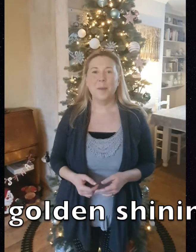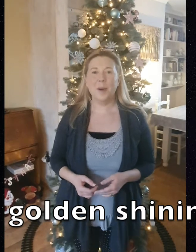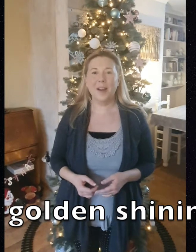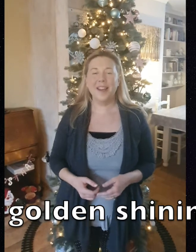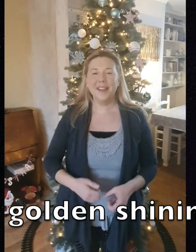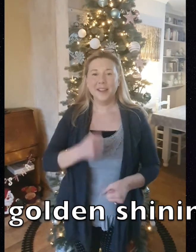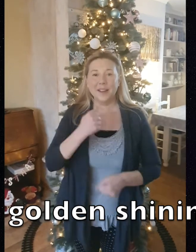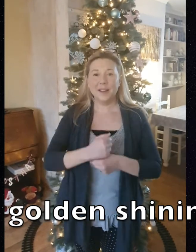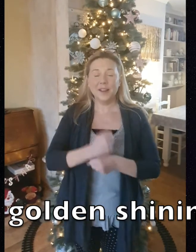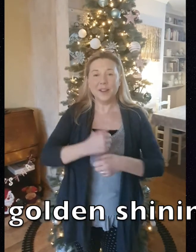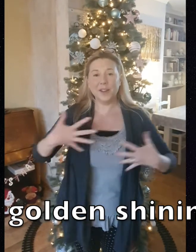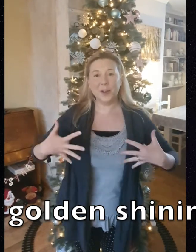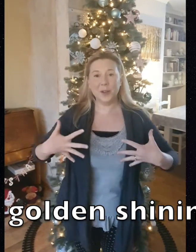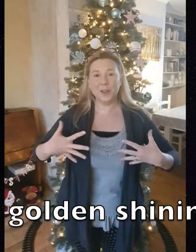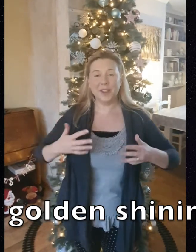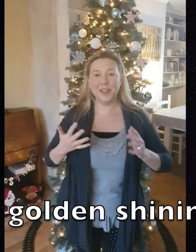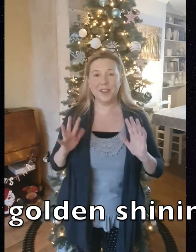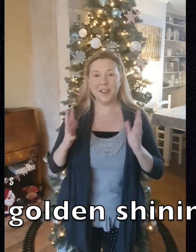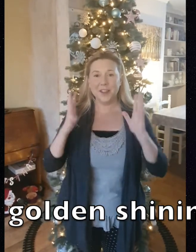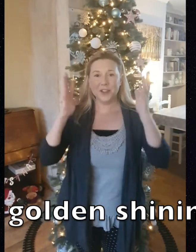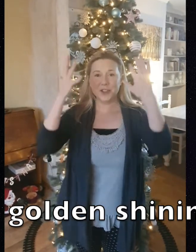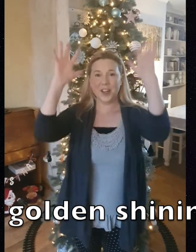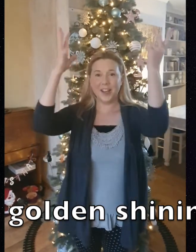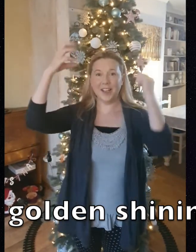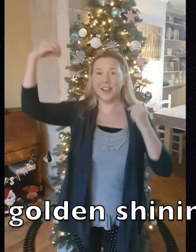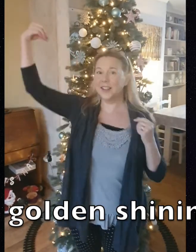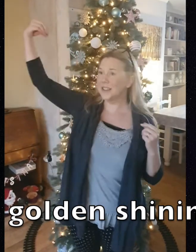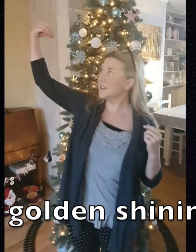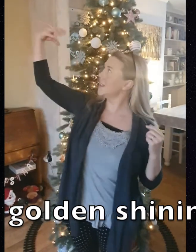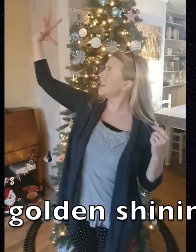By the golden shining star.